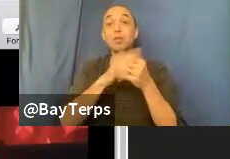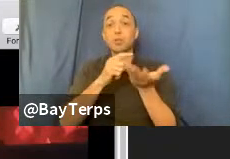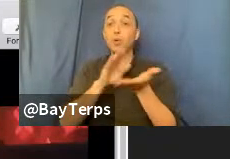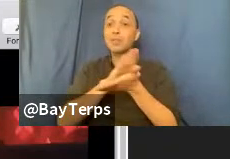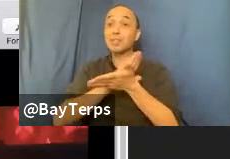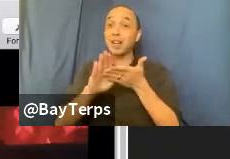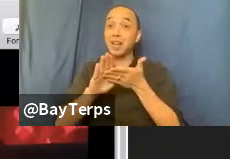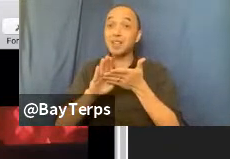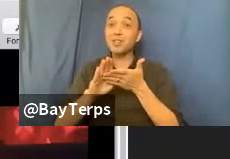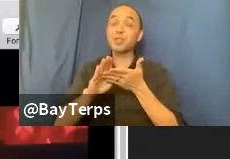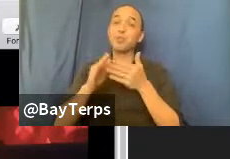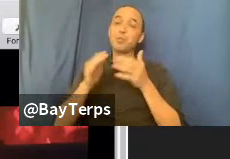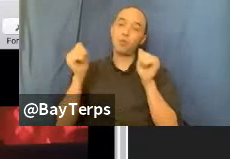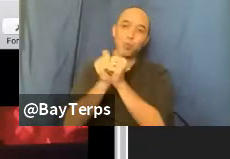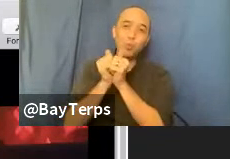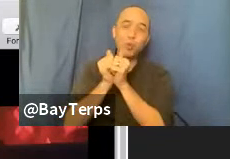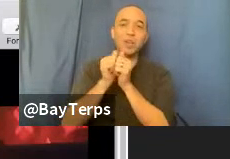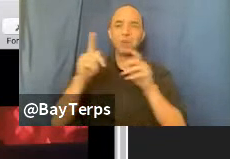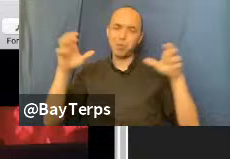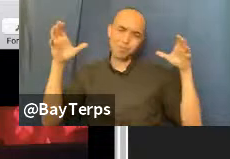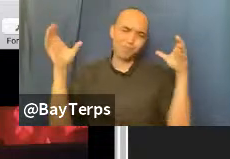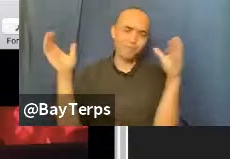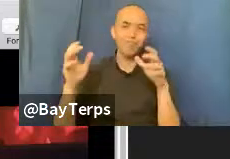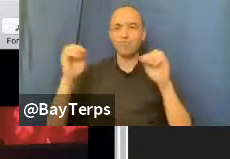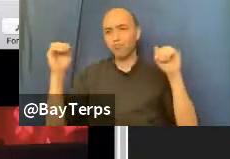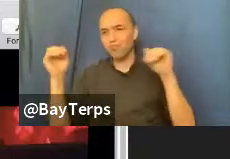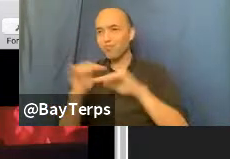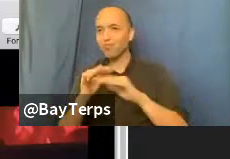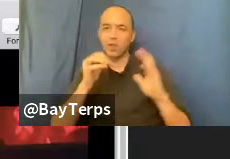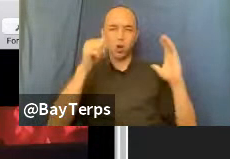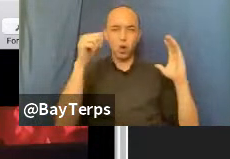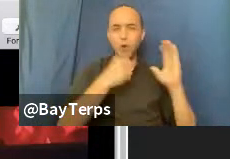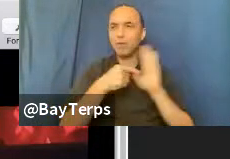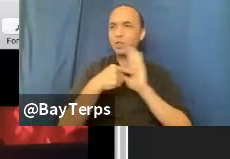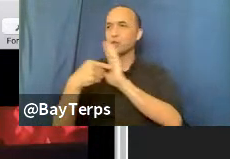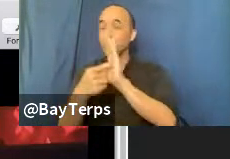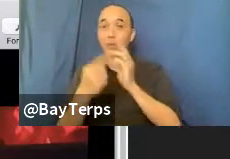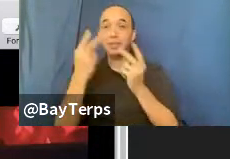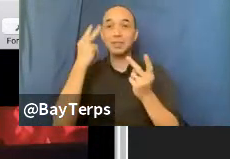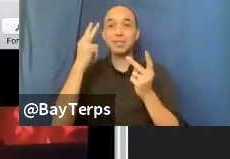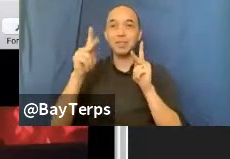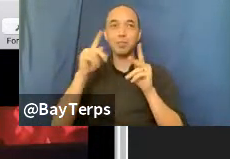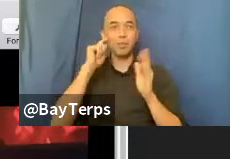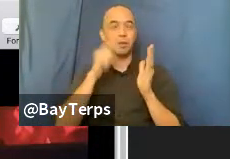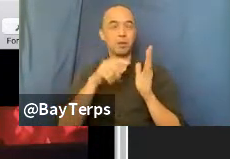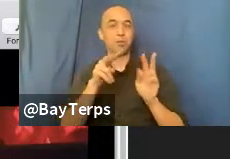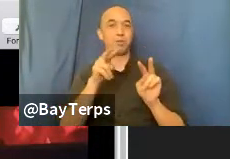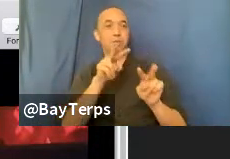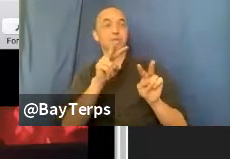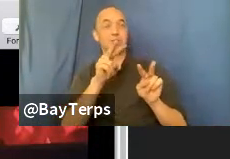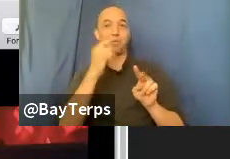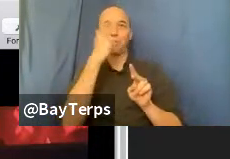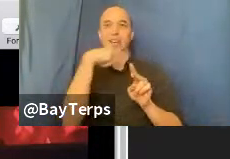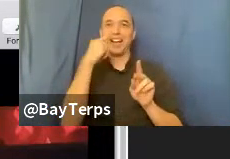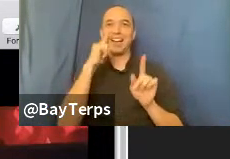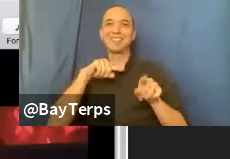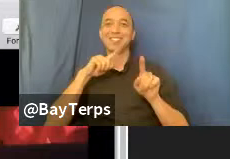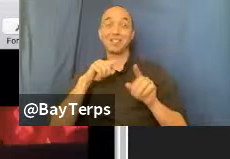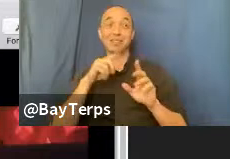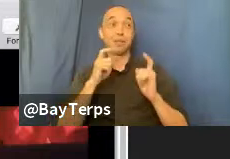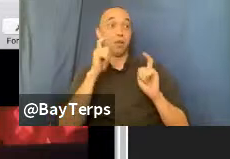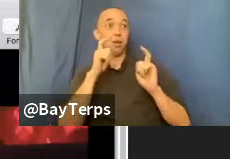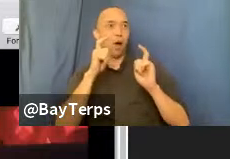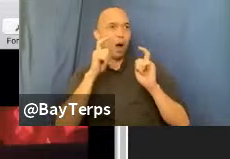for people and seeing the reactions on people's faces as they enjoy this experience. Because it's not going to last